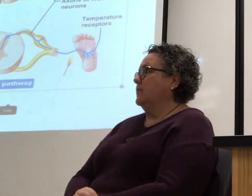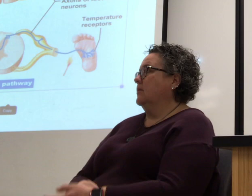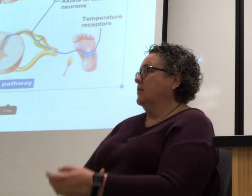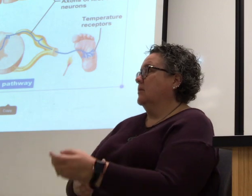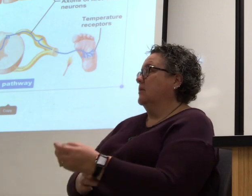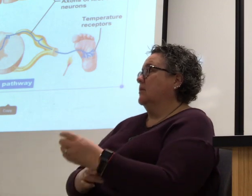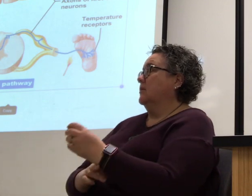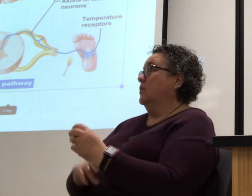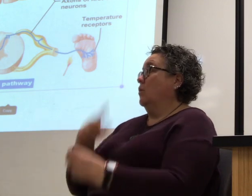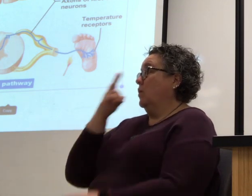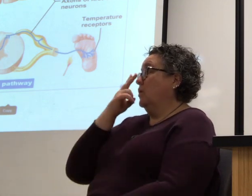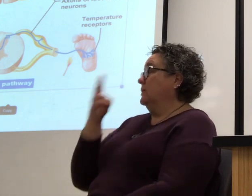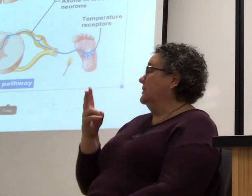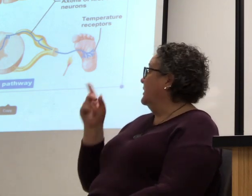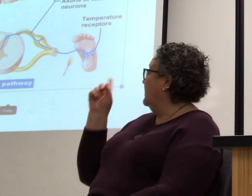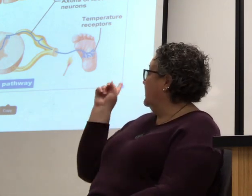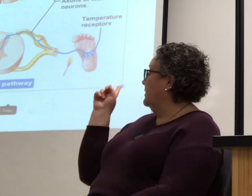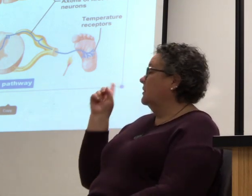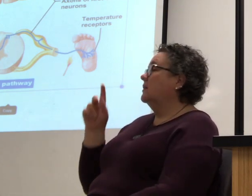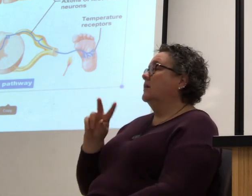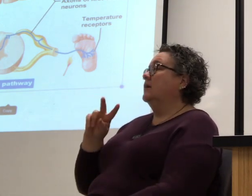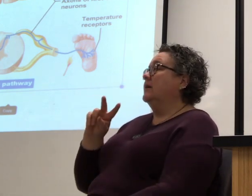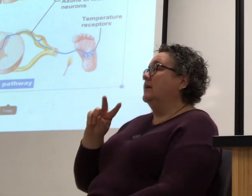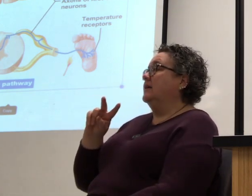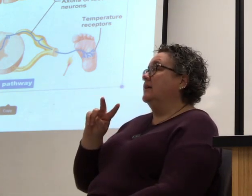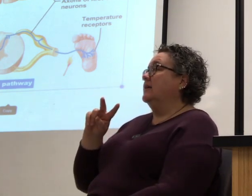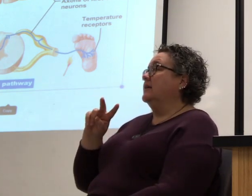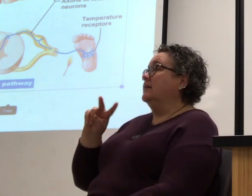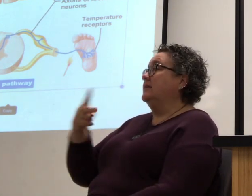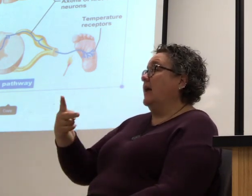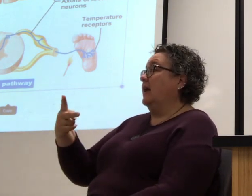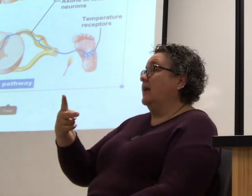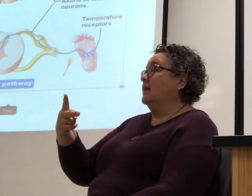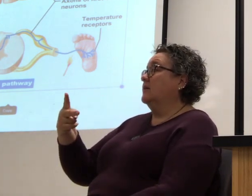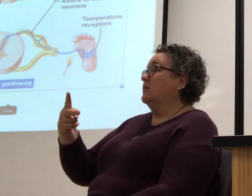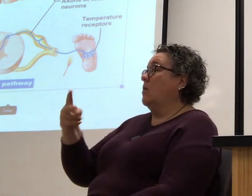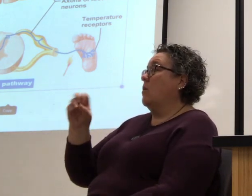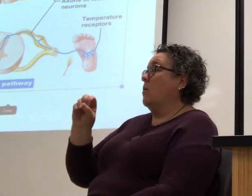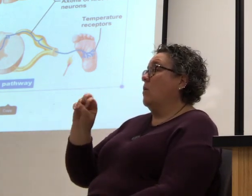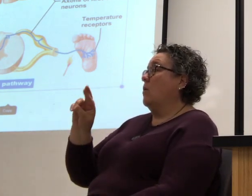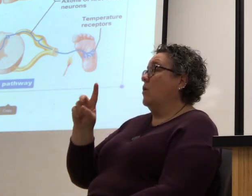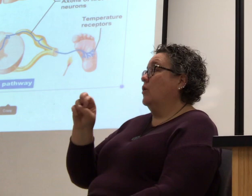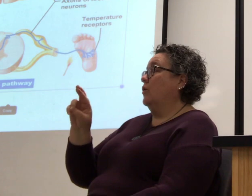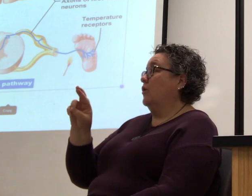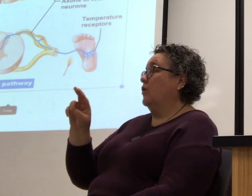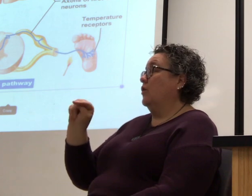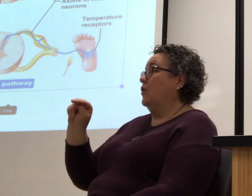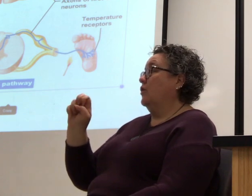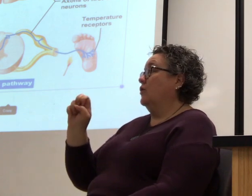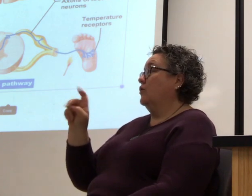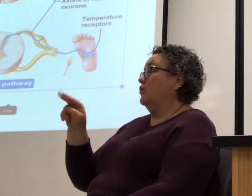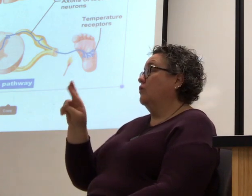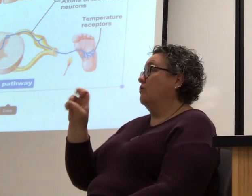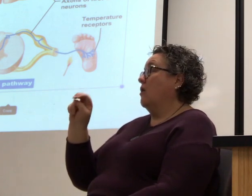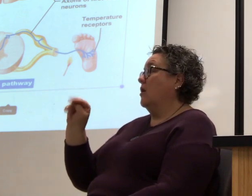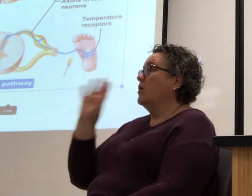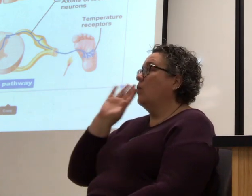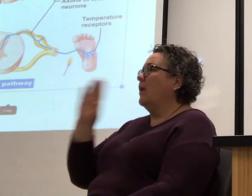And what you see there is the second order neuron, it crosses over, it decussates.